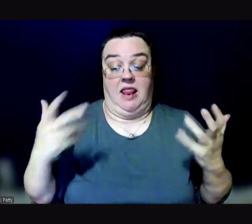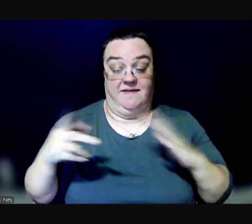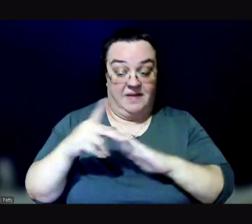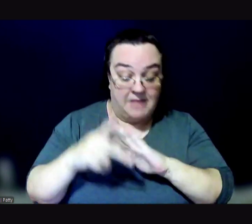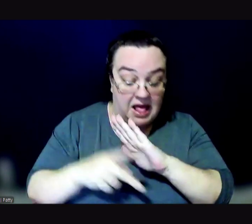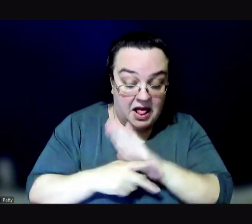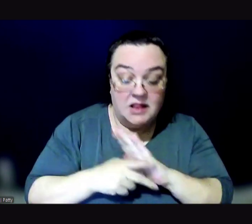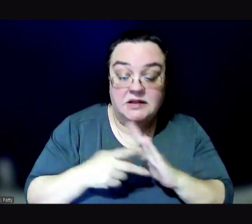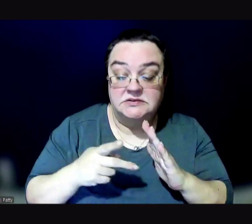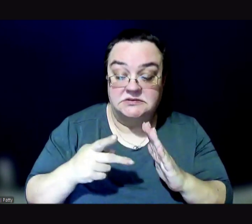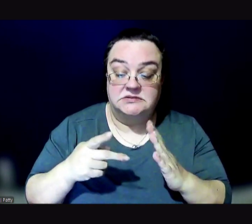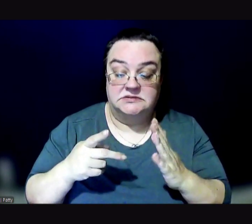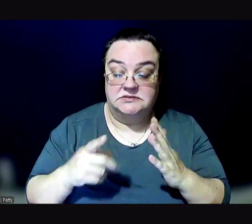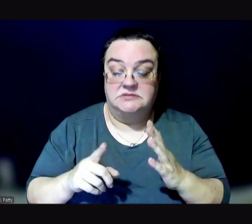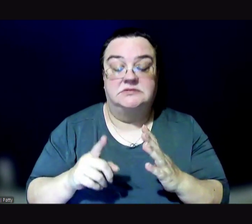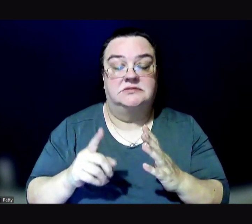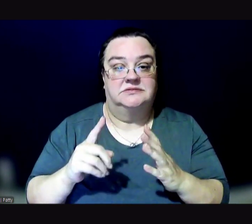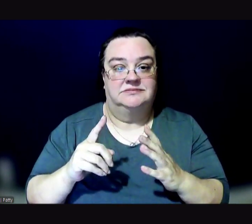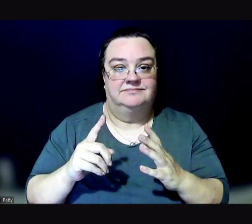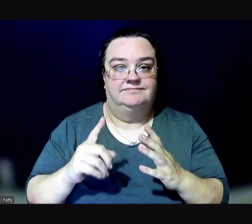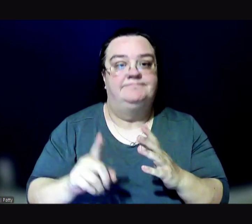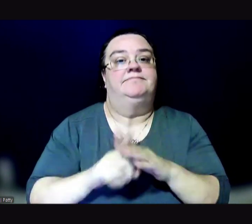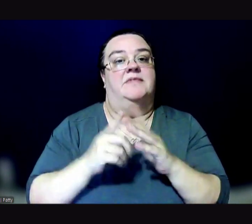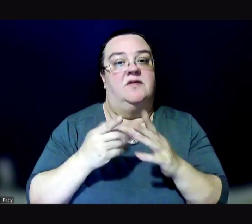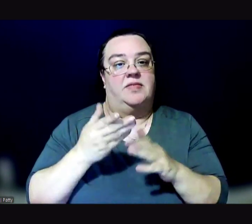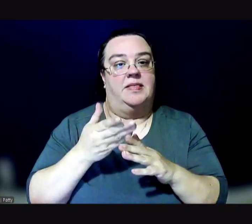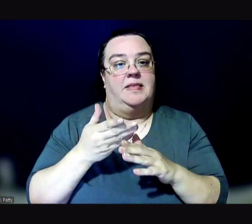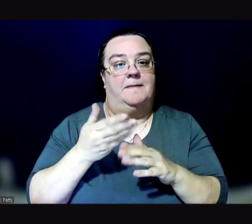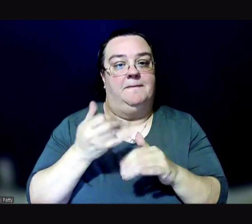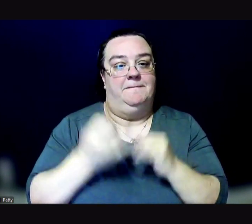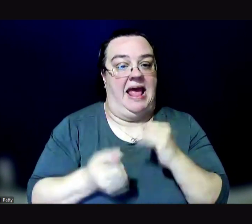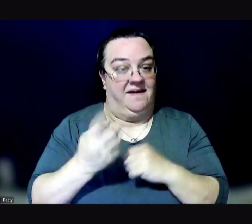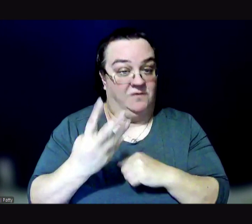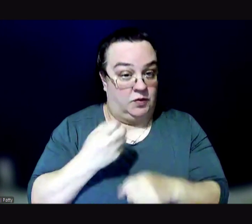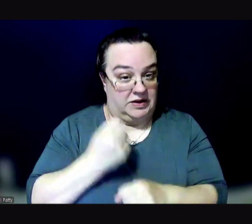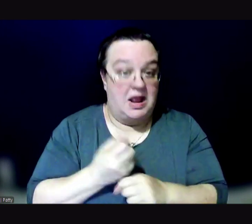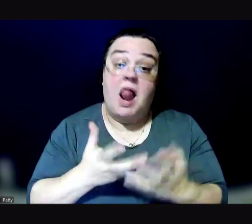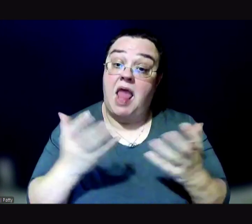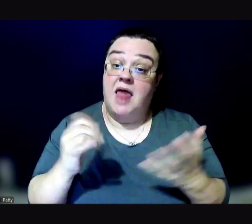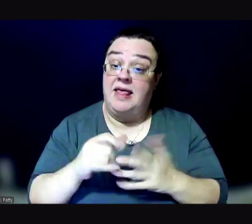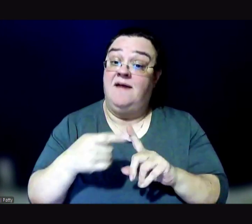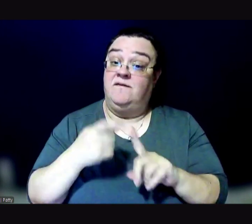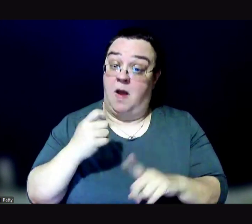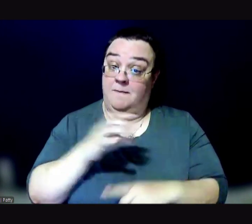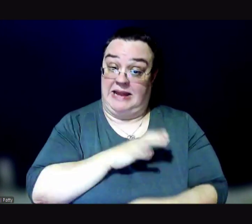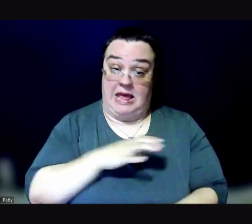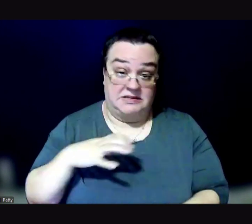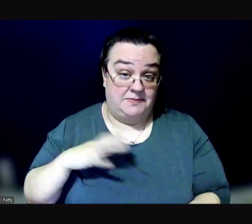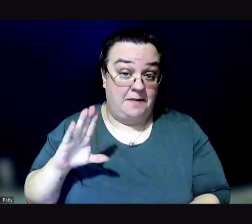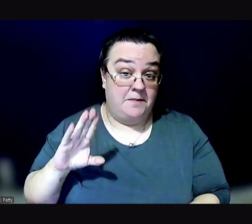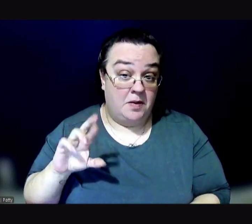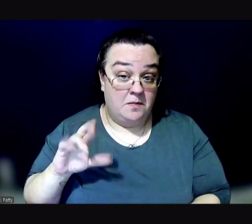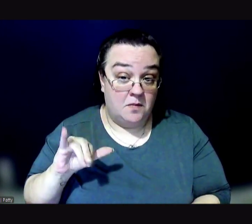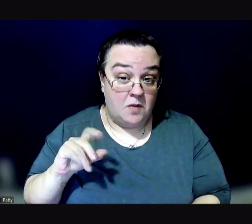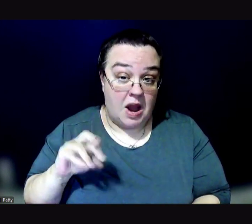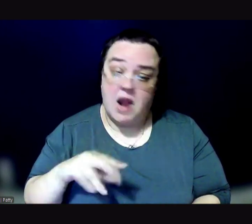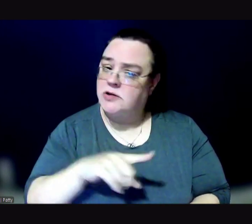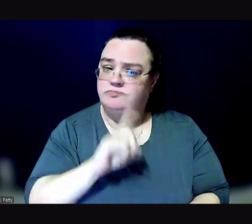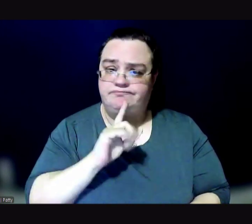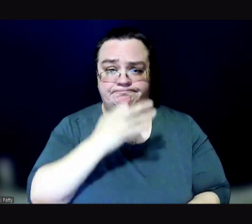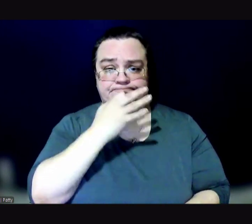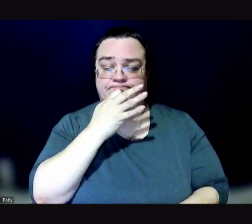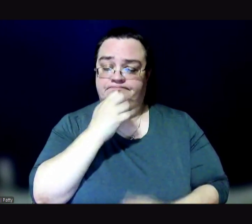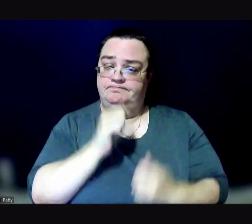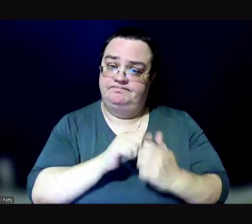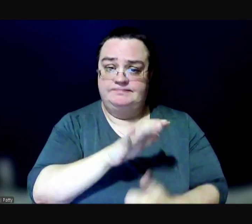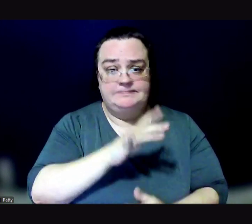couple years, I would say, a lot of that came from Councilmember Briner. She has a way with words, so if you don't